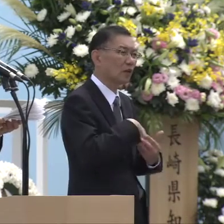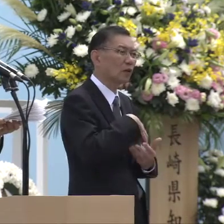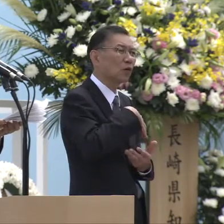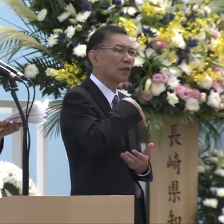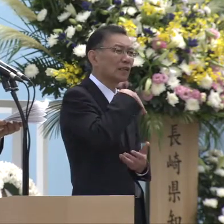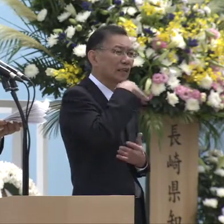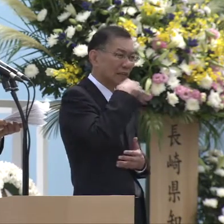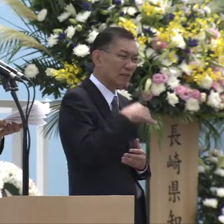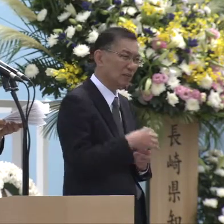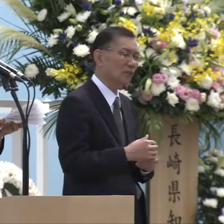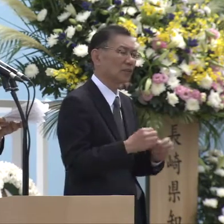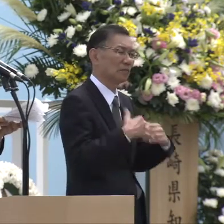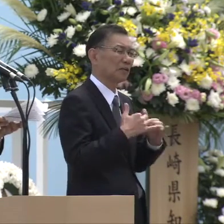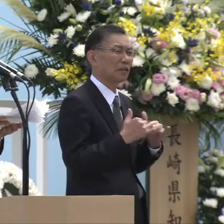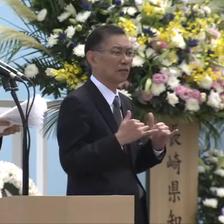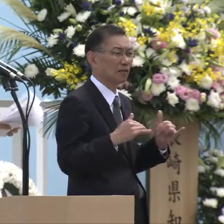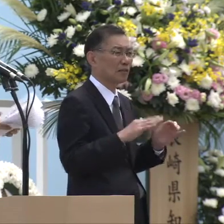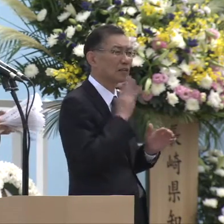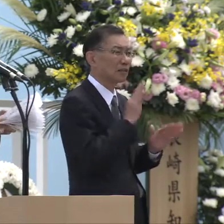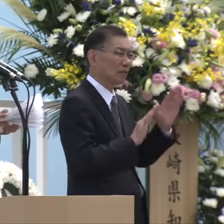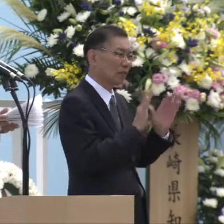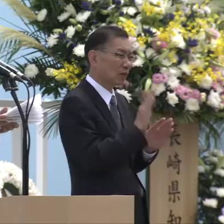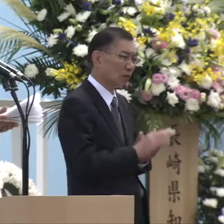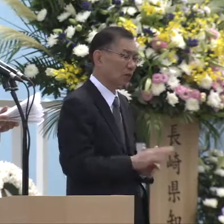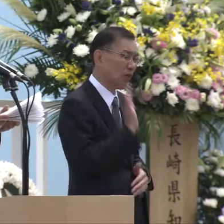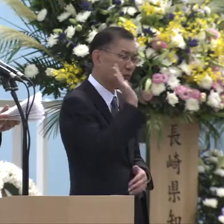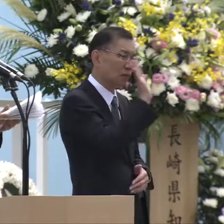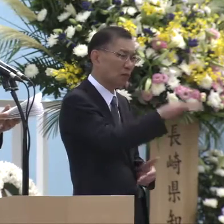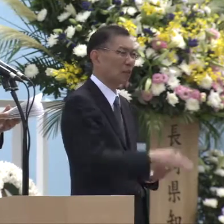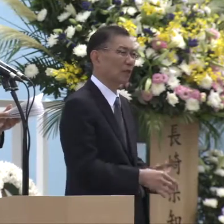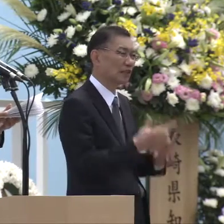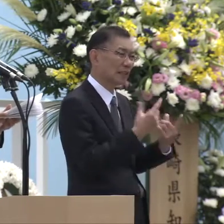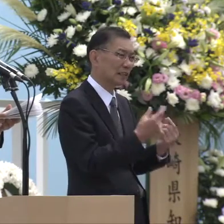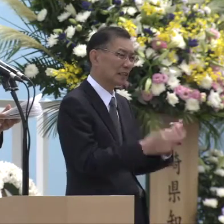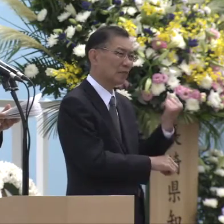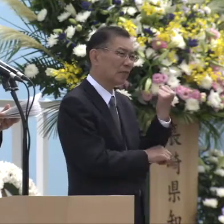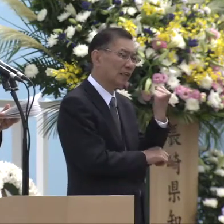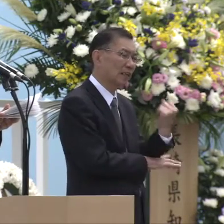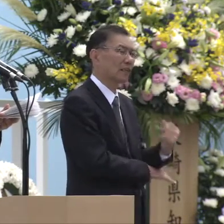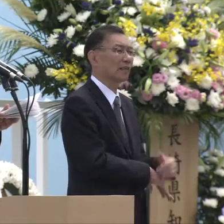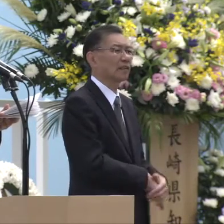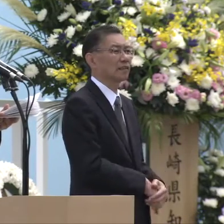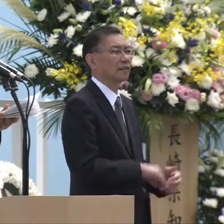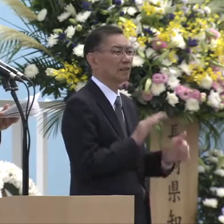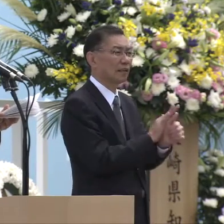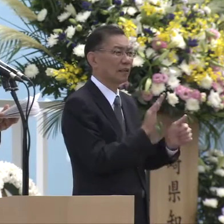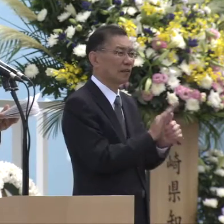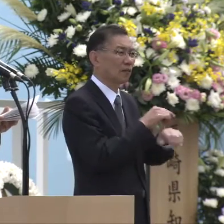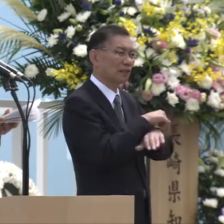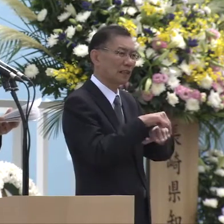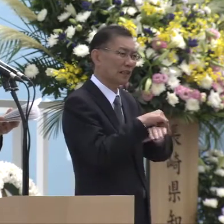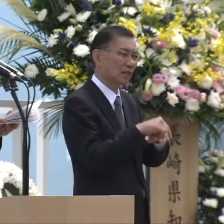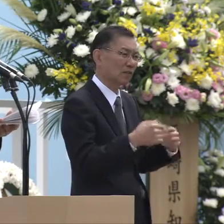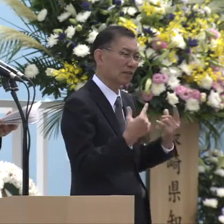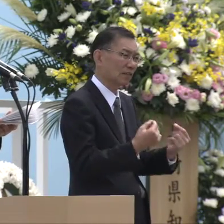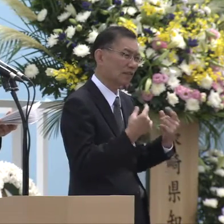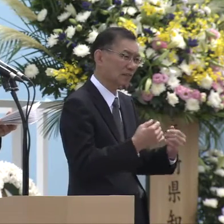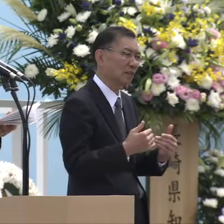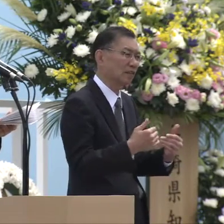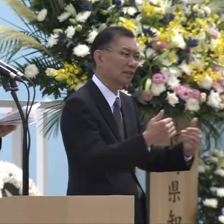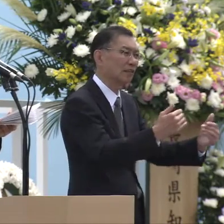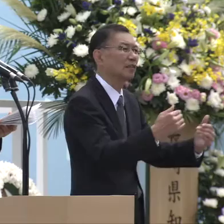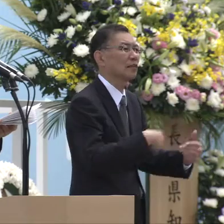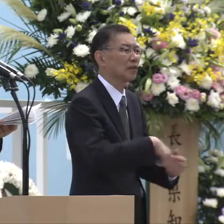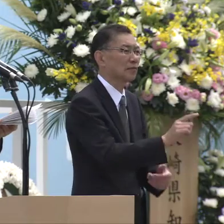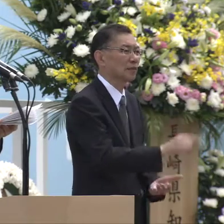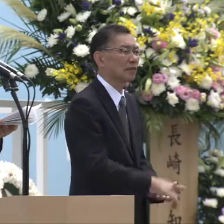We will steadily promote relief measures by continuing to take into proper consideration the circumstances of atomic bomb survivors who